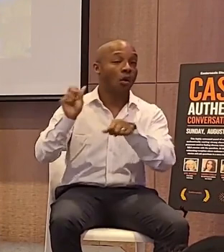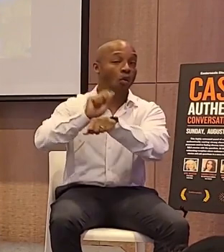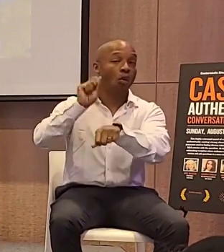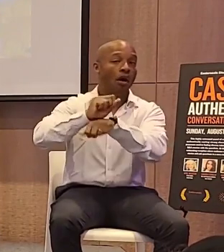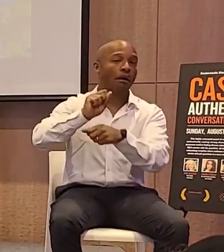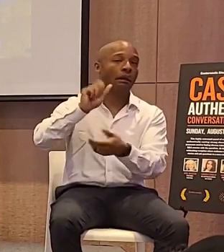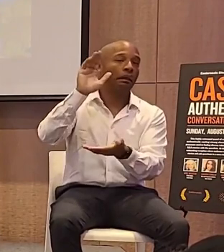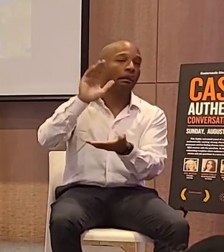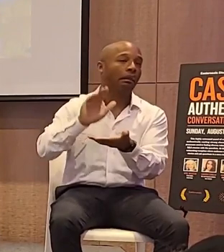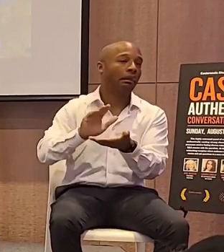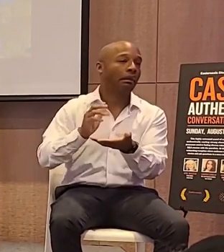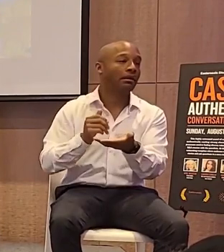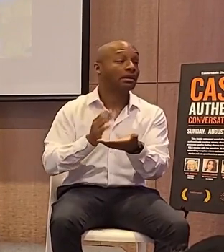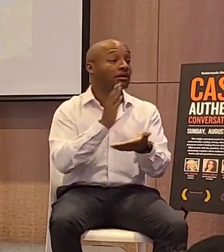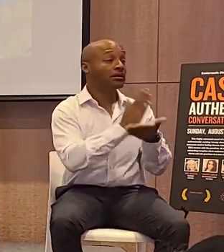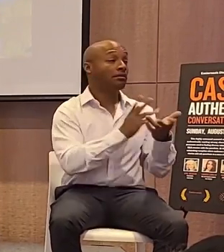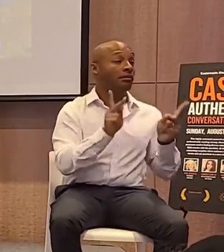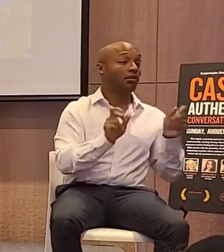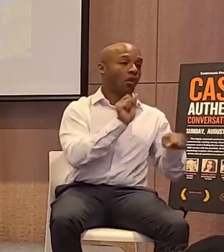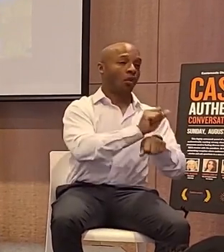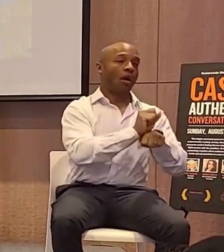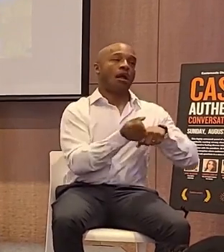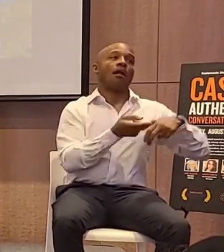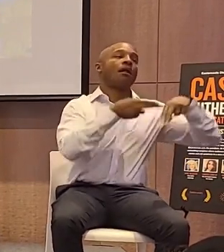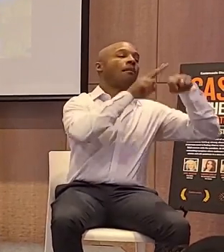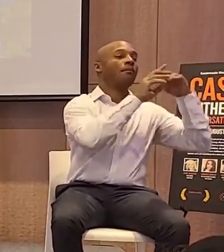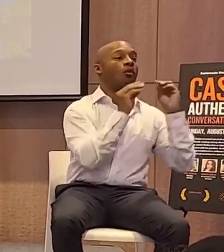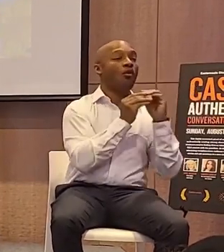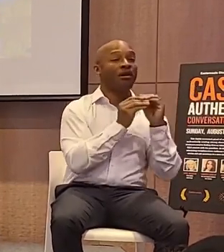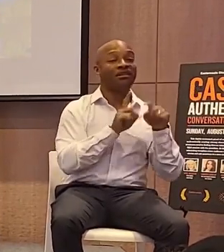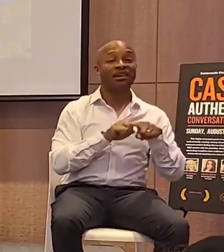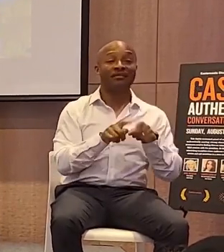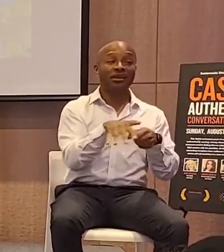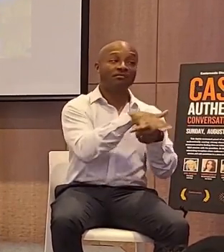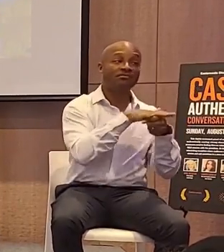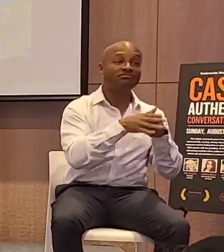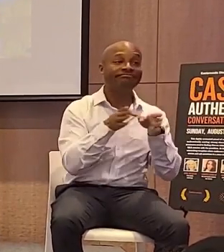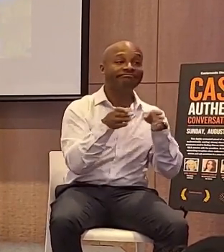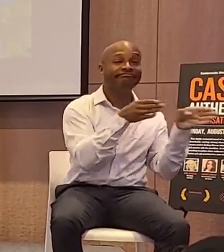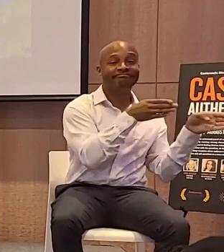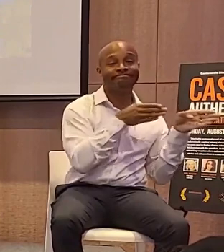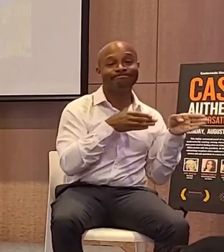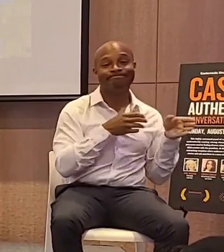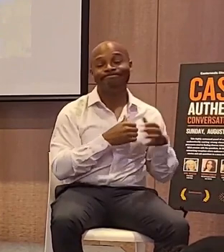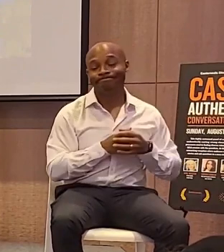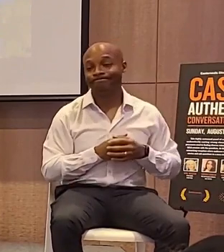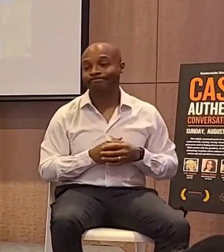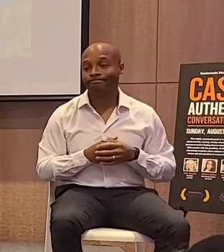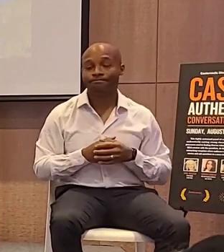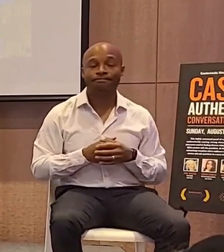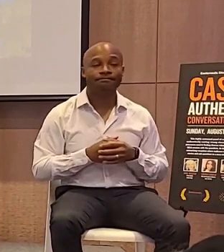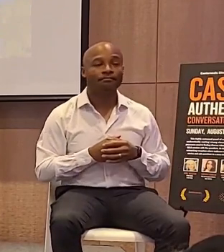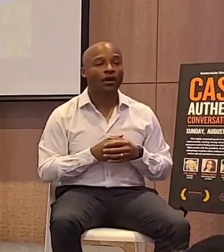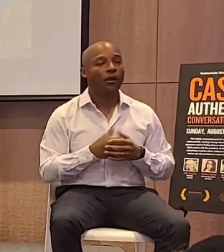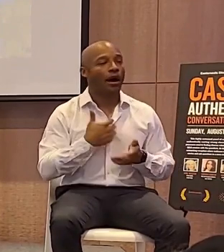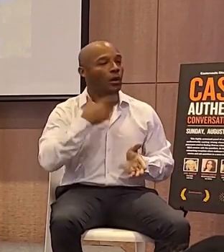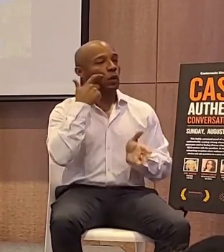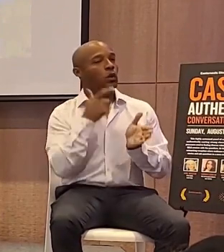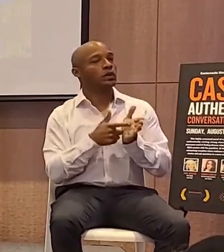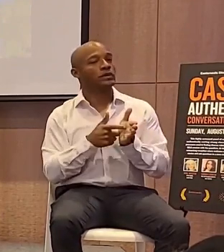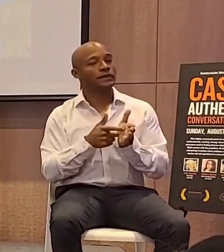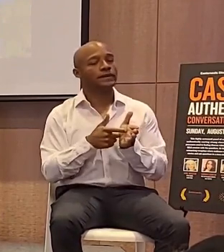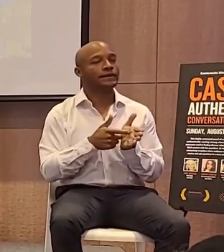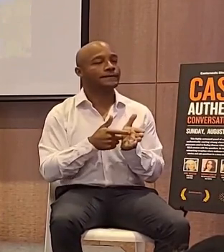to, some people having to work more in different directions than they like to. And it strikes me that there's an old